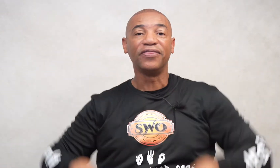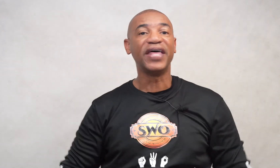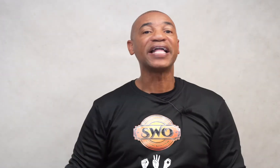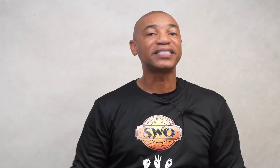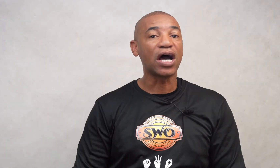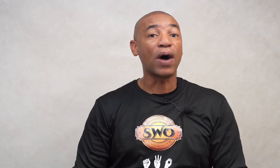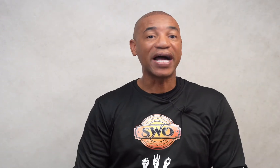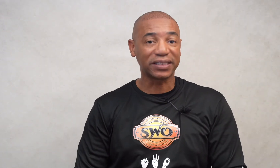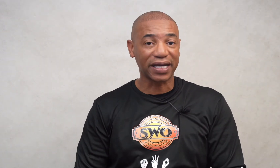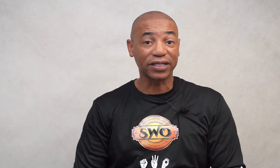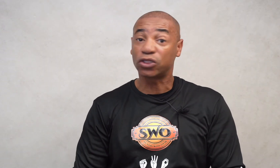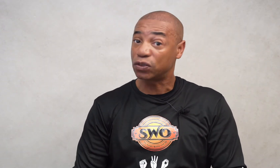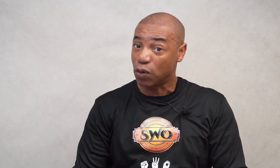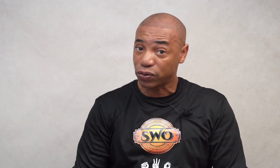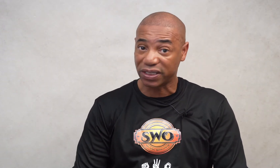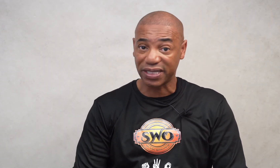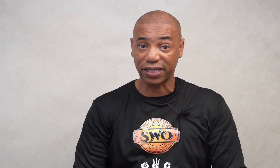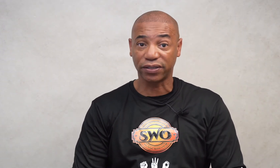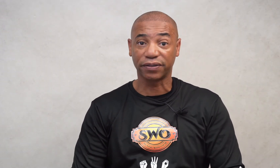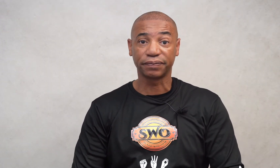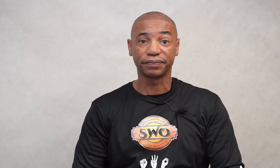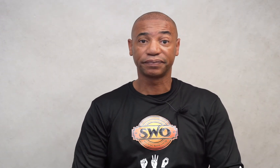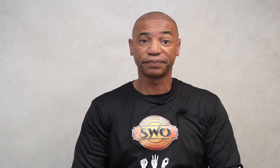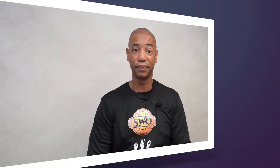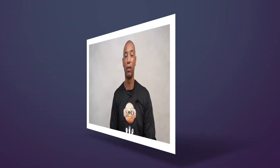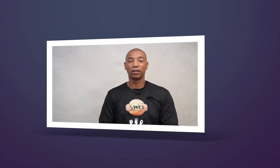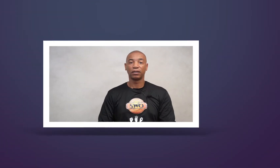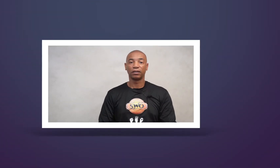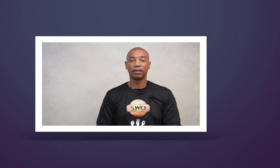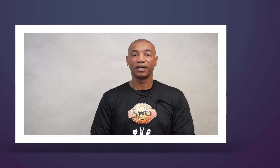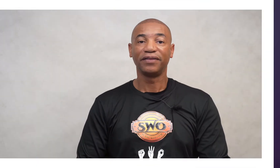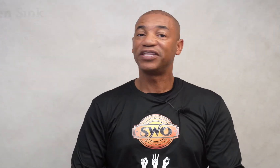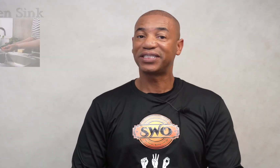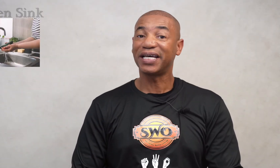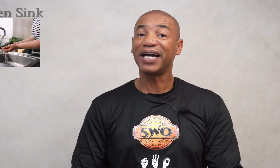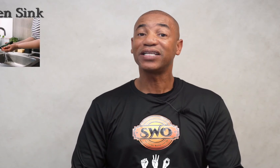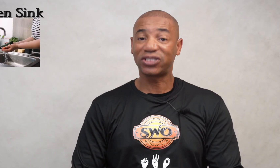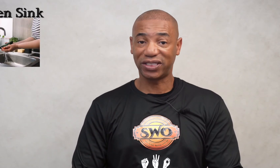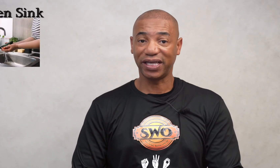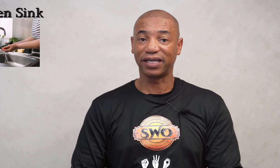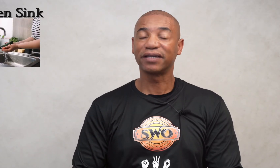That is how I sign smoke detector. The sign sink.